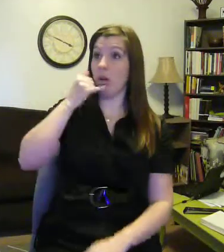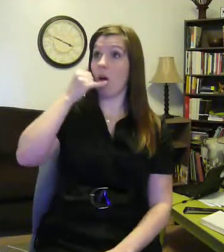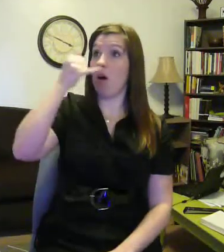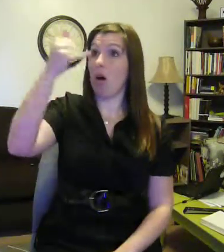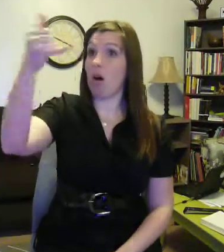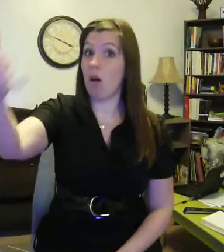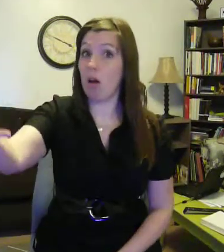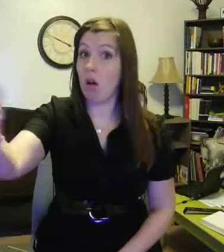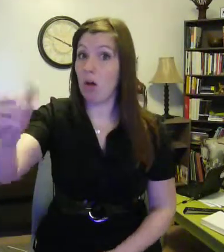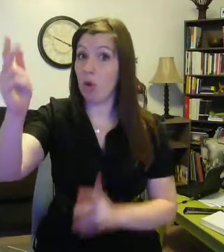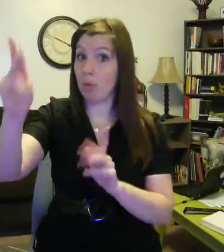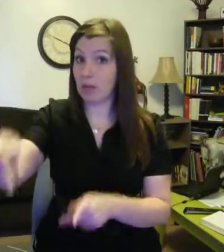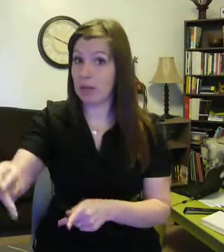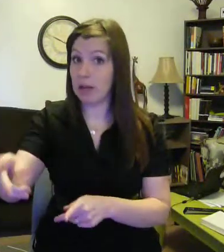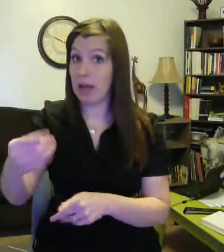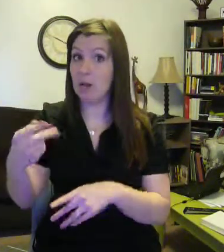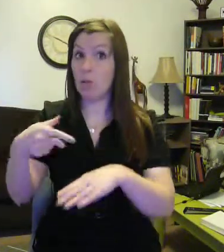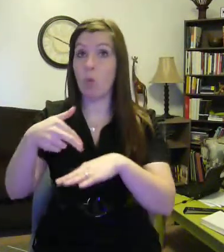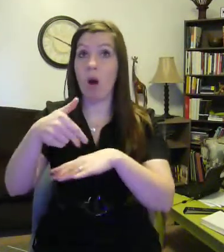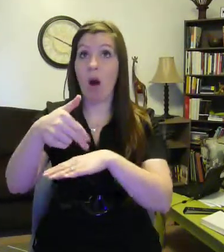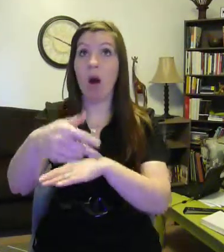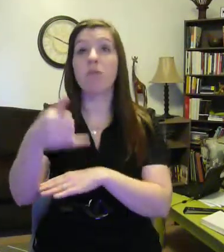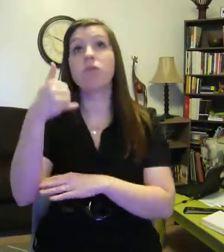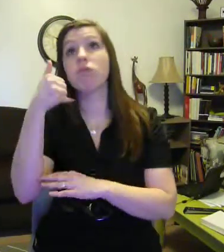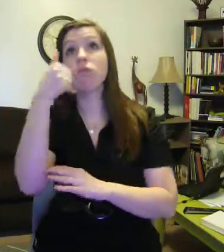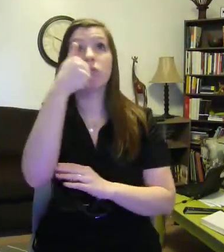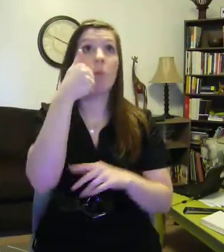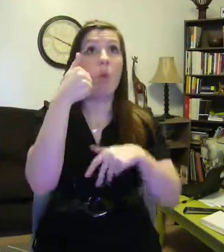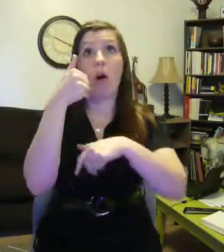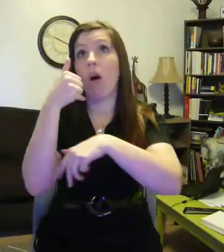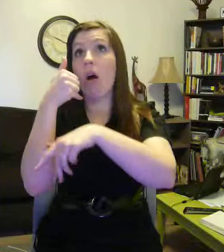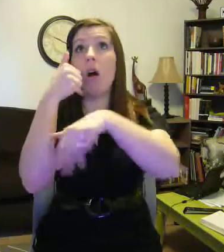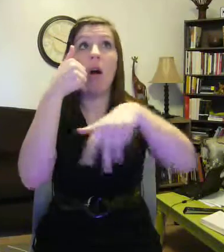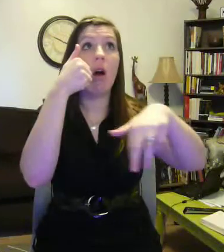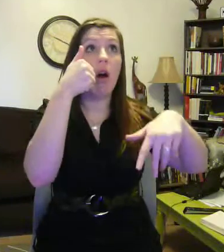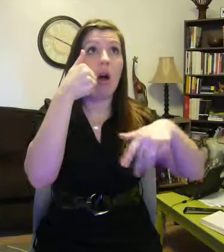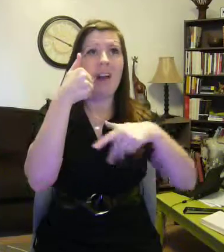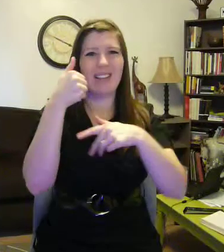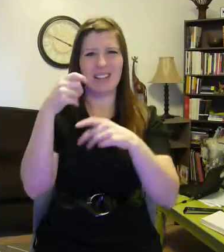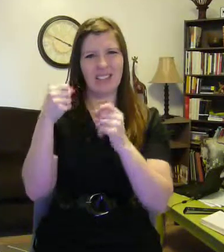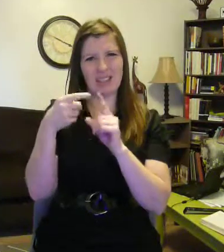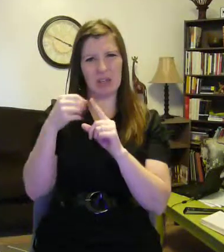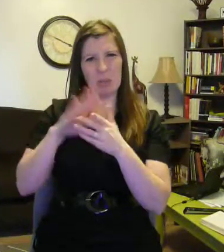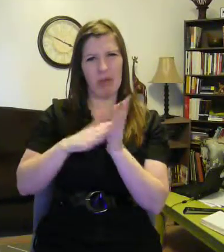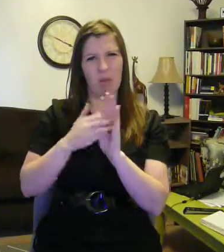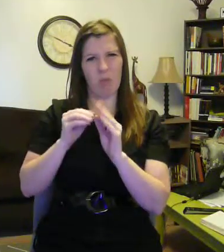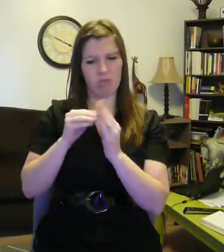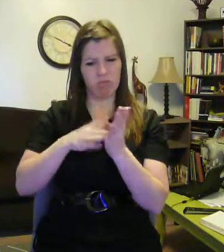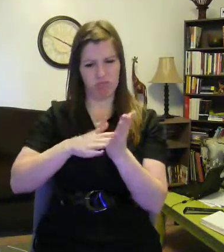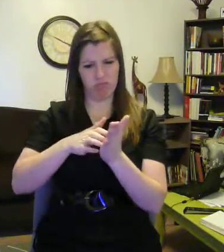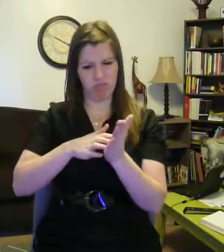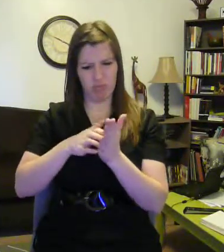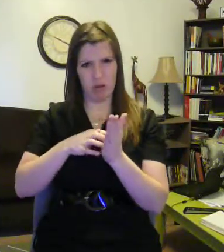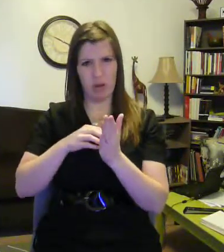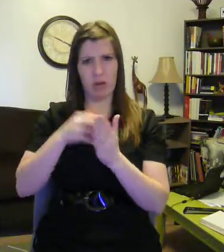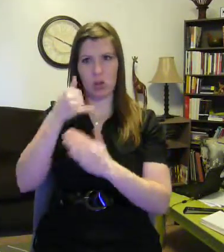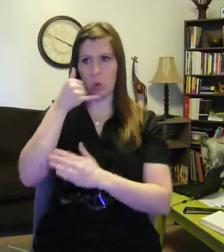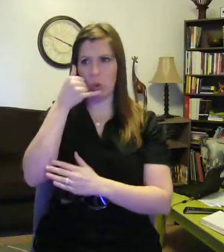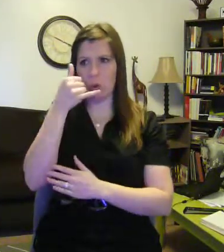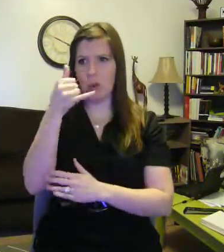next, and the signal gets weaker as it leaves one coverage area, and it gets stronger as it goes to the next coverage